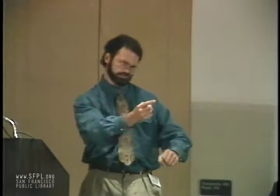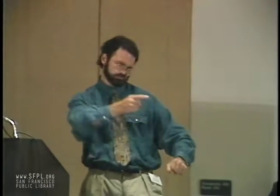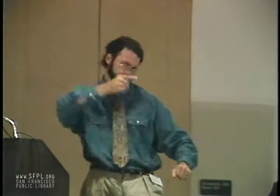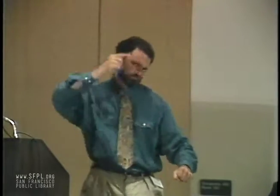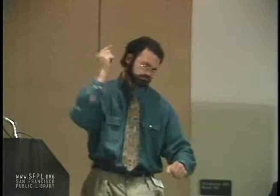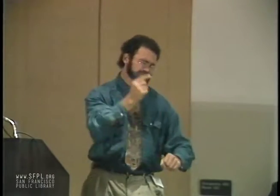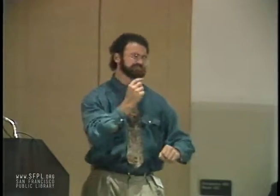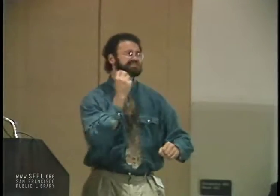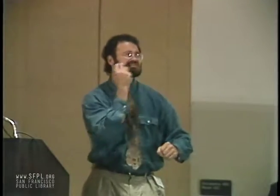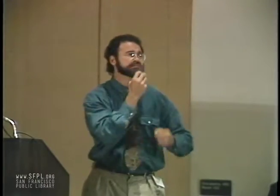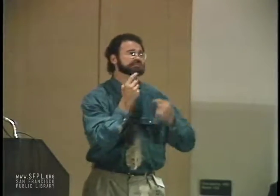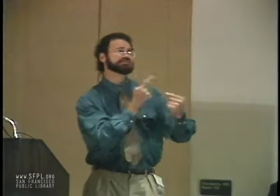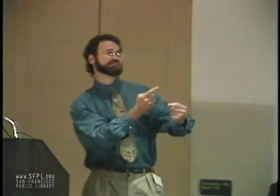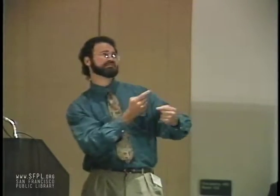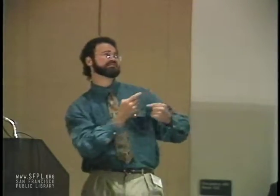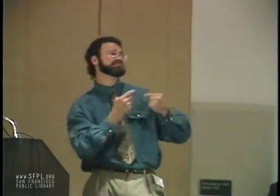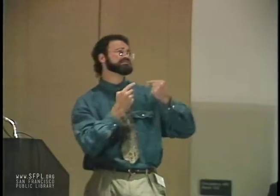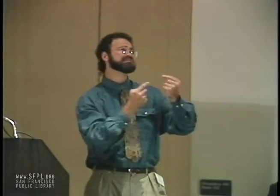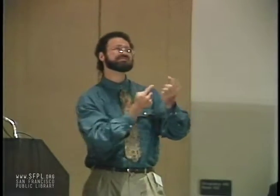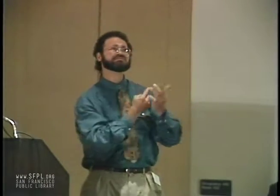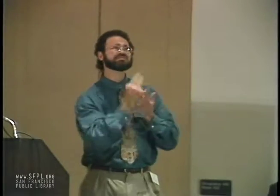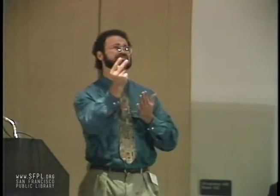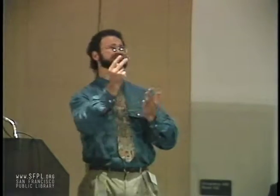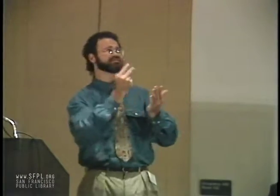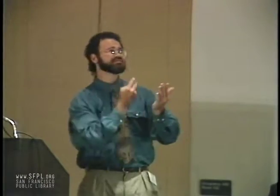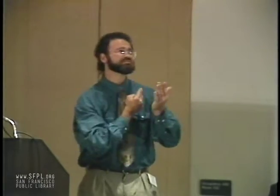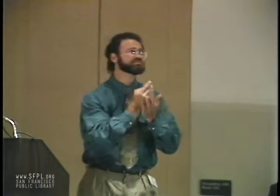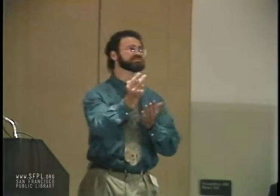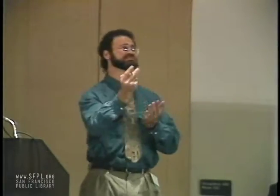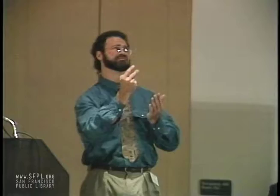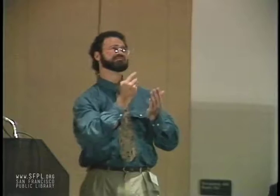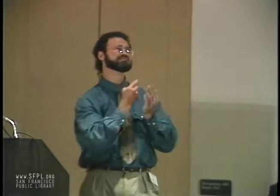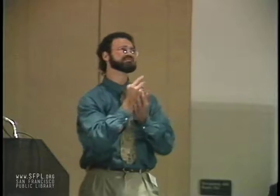person long ago who was educated by the oral method.